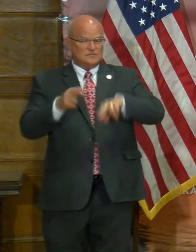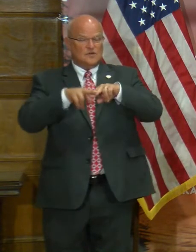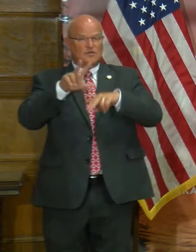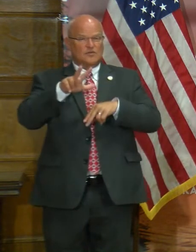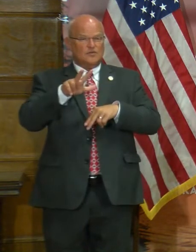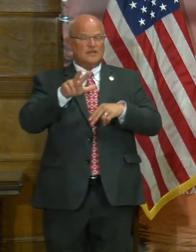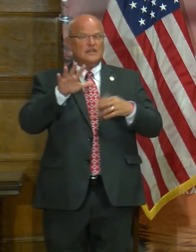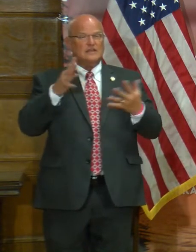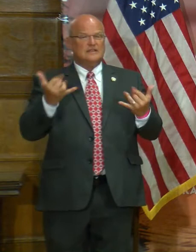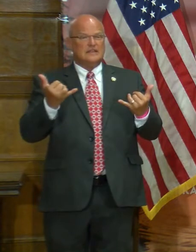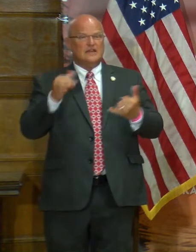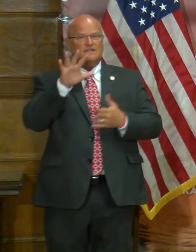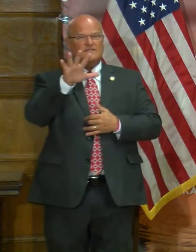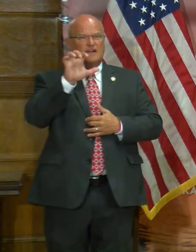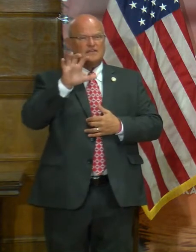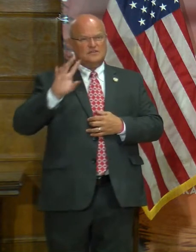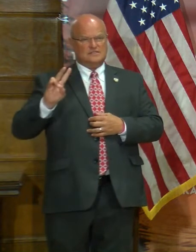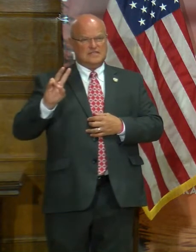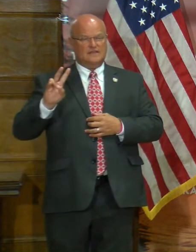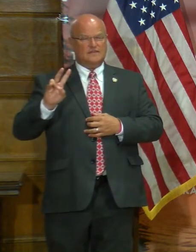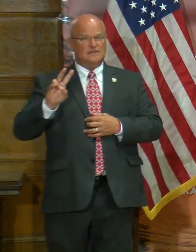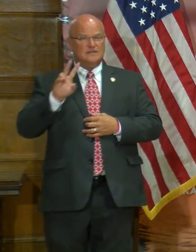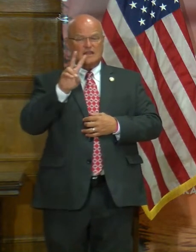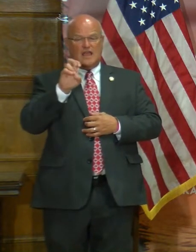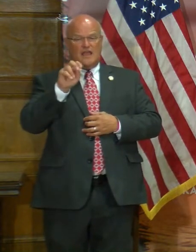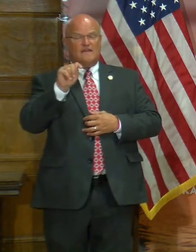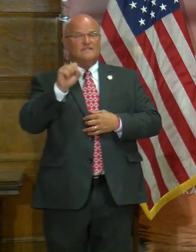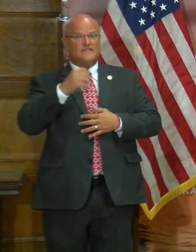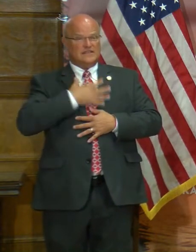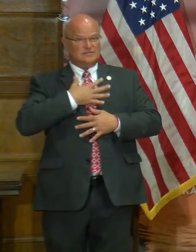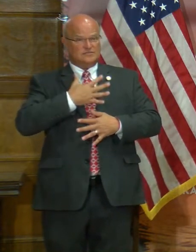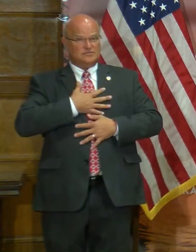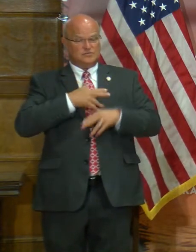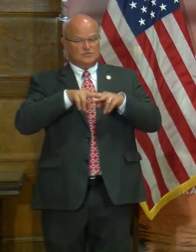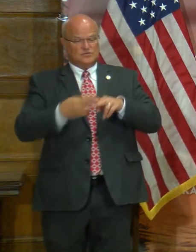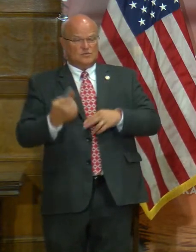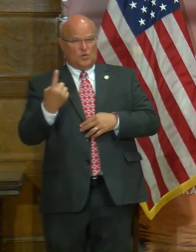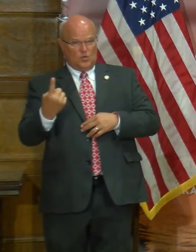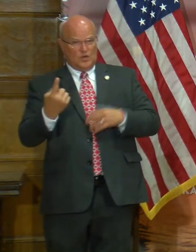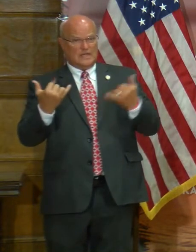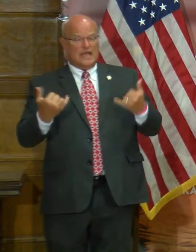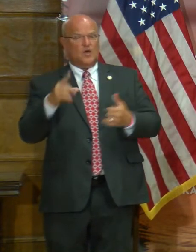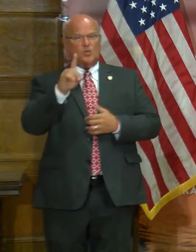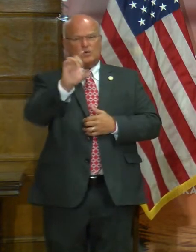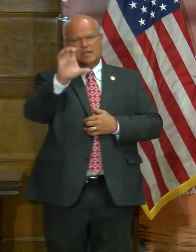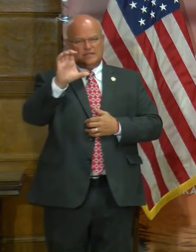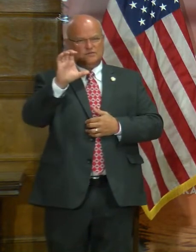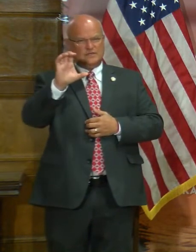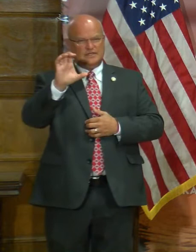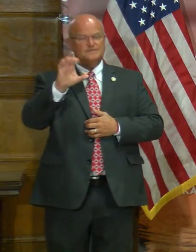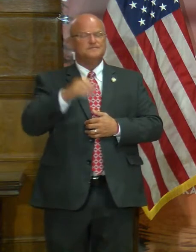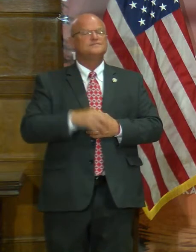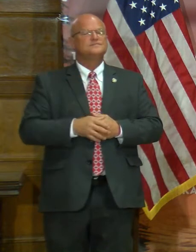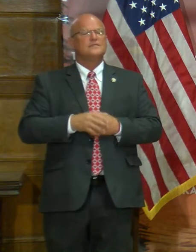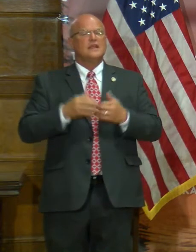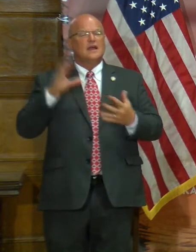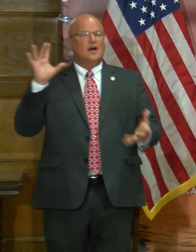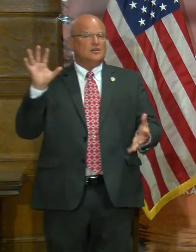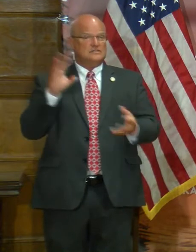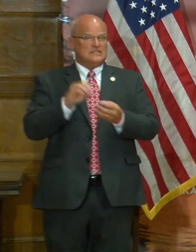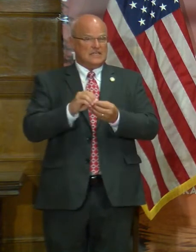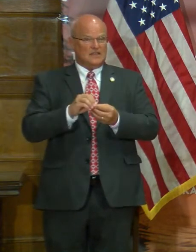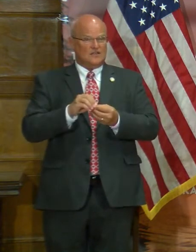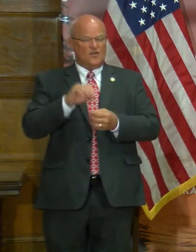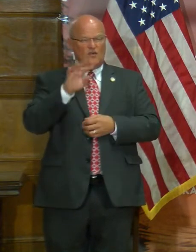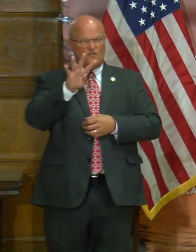now at 507. Our ventilated patients have decreased by 1. We're at 100. We've had a total